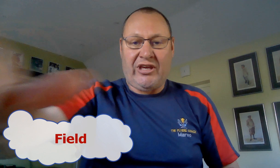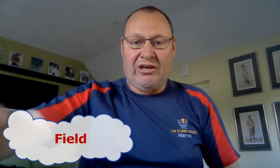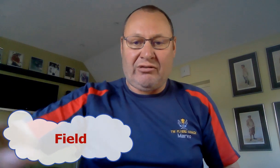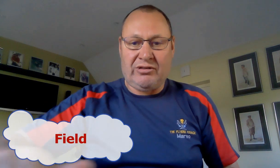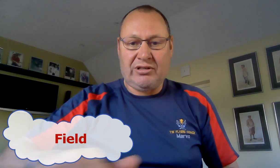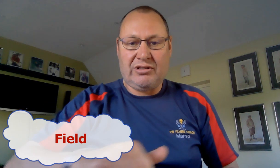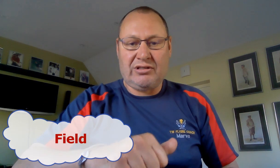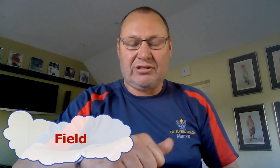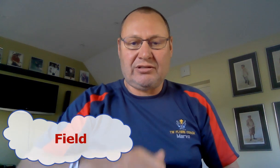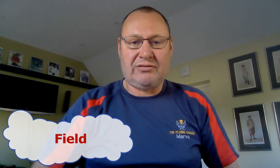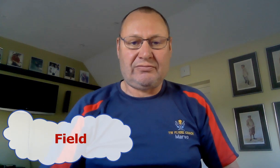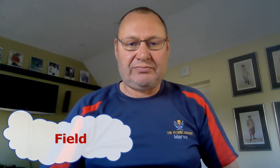Field.